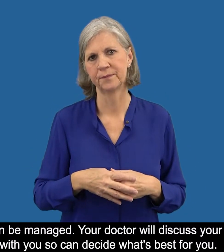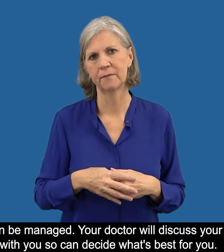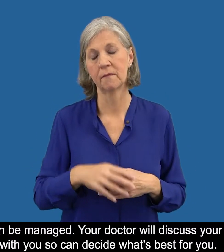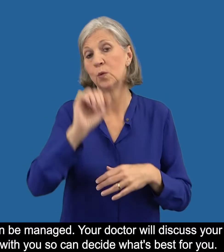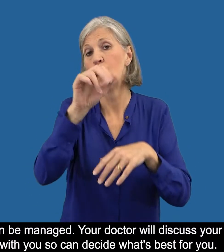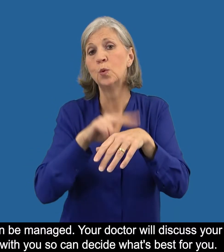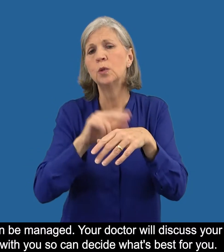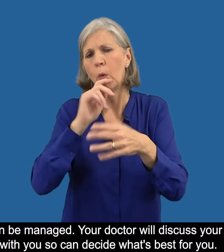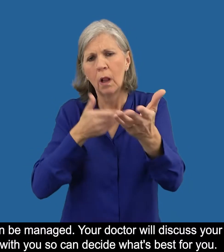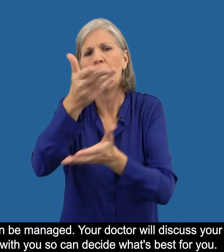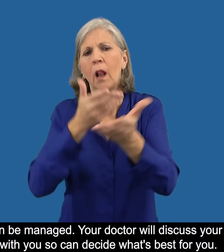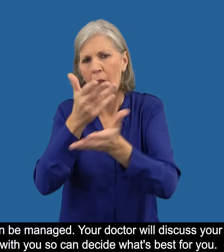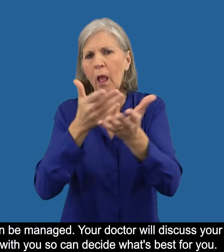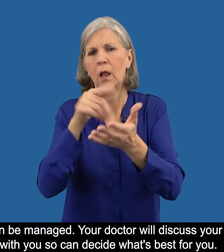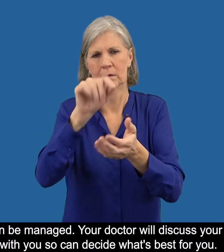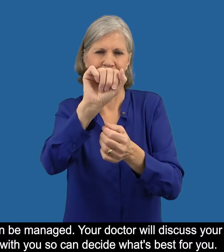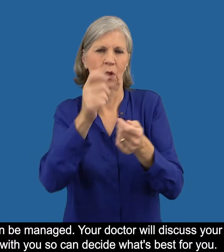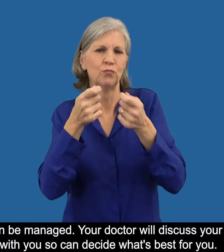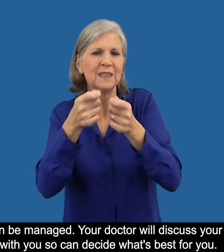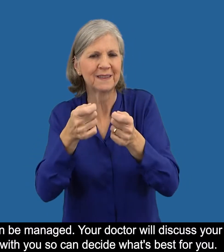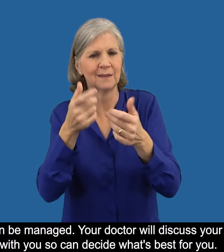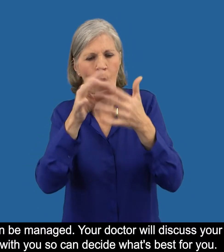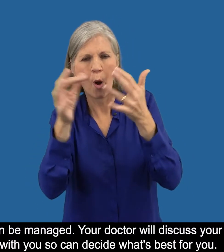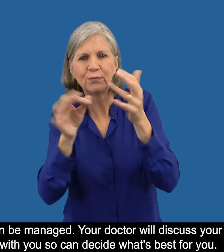you can decide what's best for you.